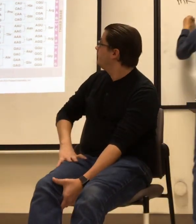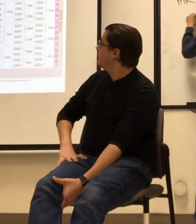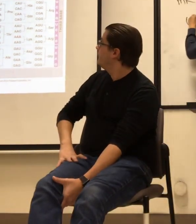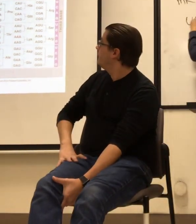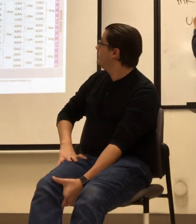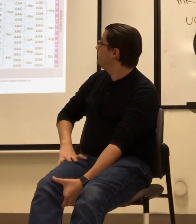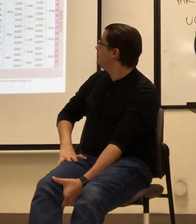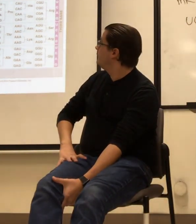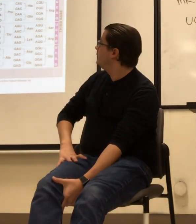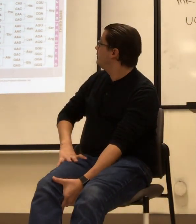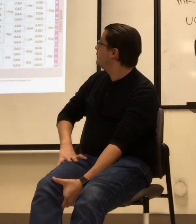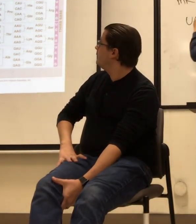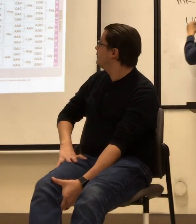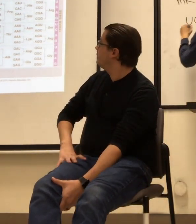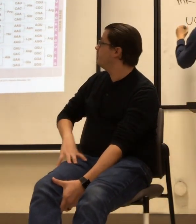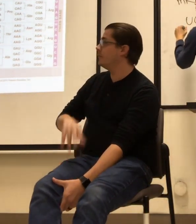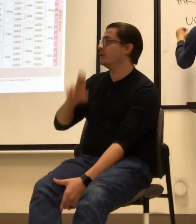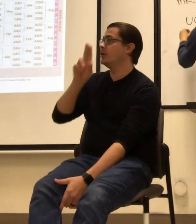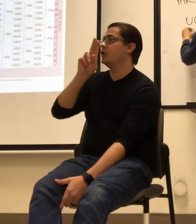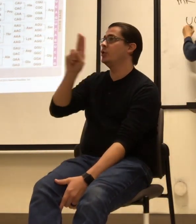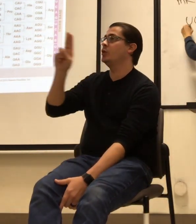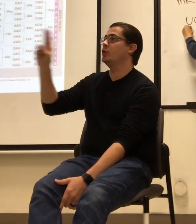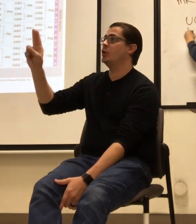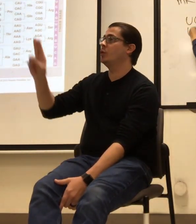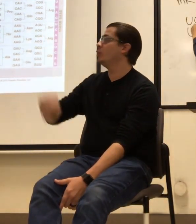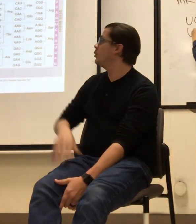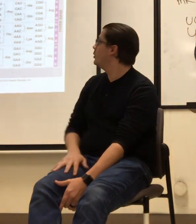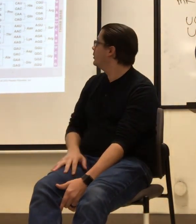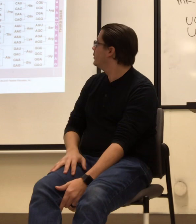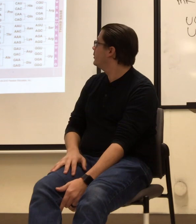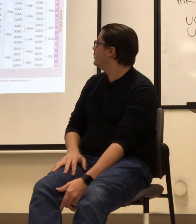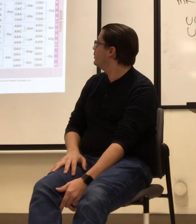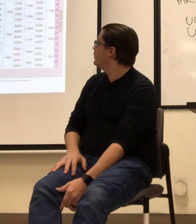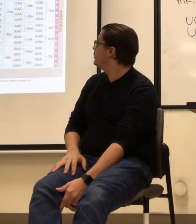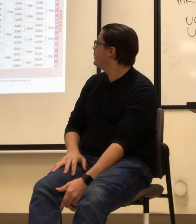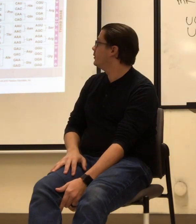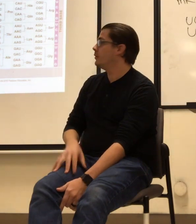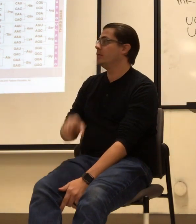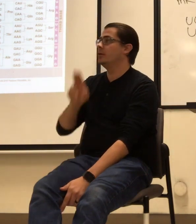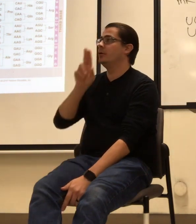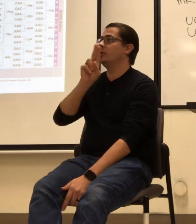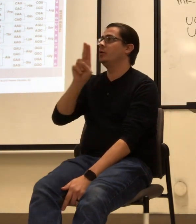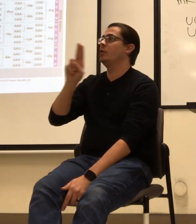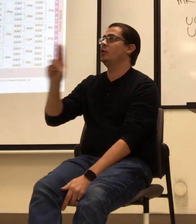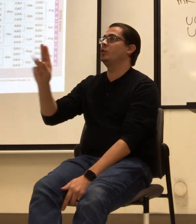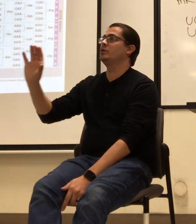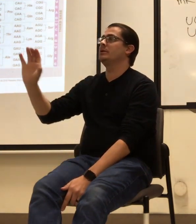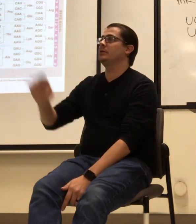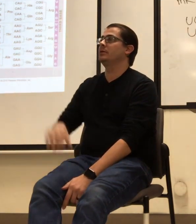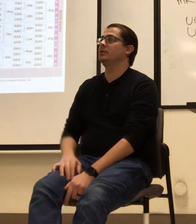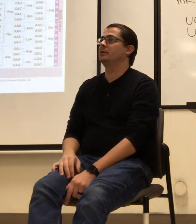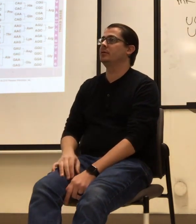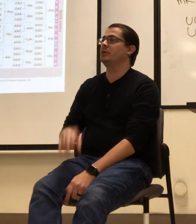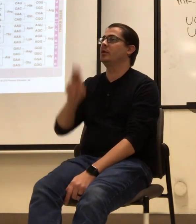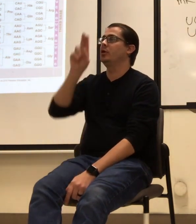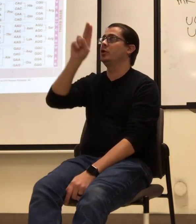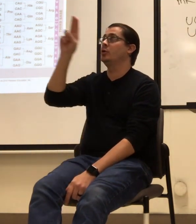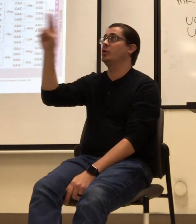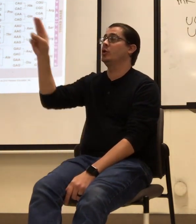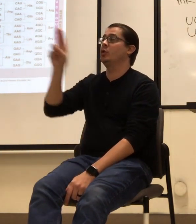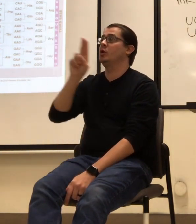Uracil, uracil, uracil. Uracil, uracil, cytosine. Okay,